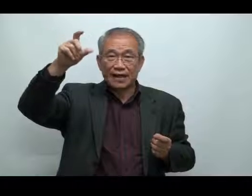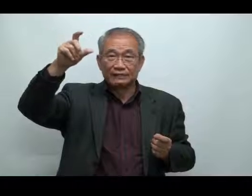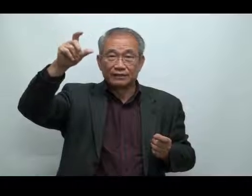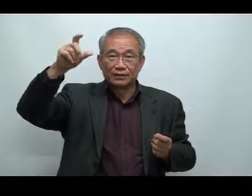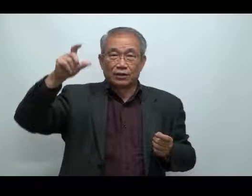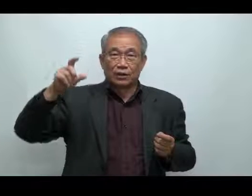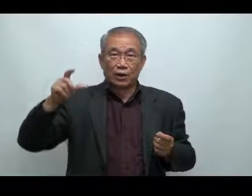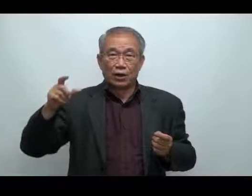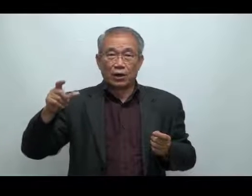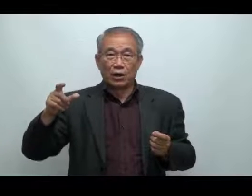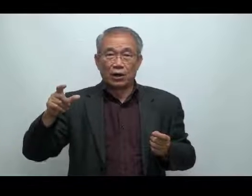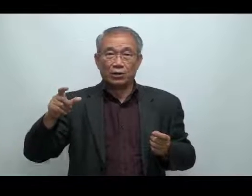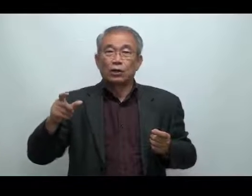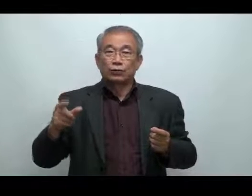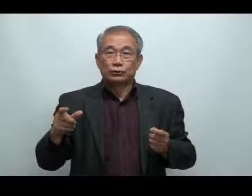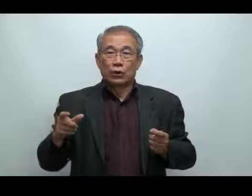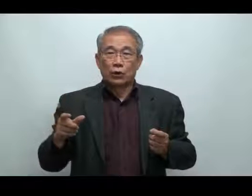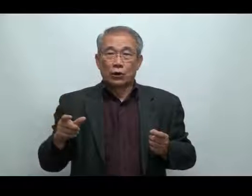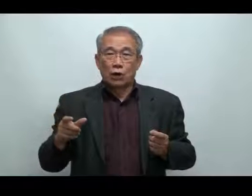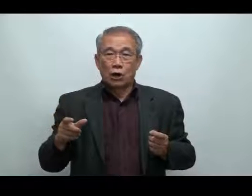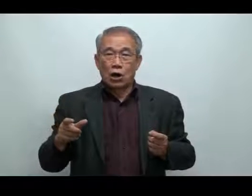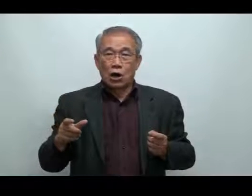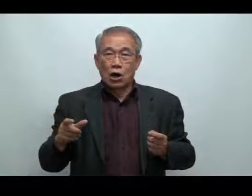F. Yo.